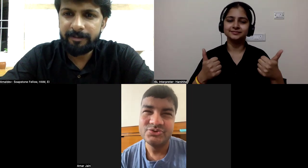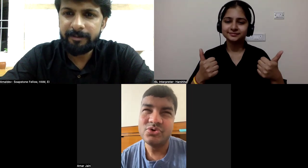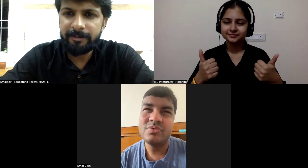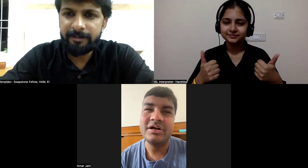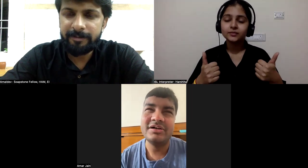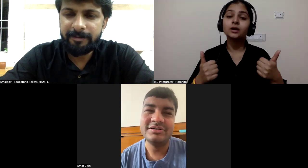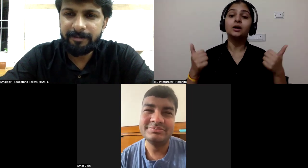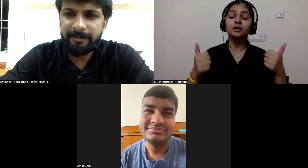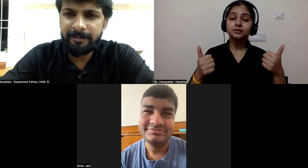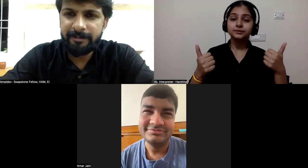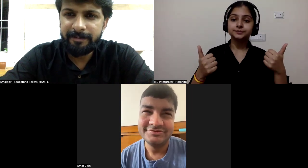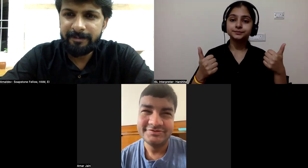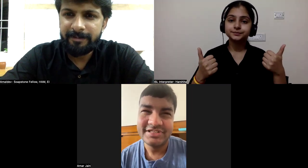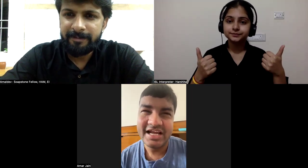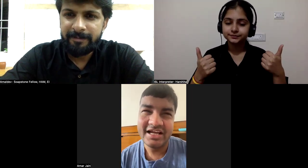So,